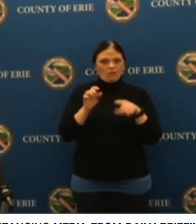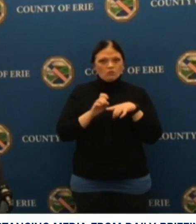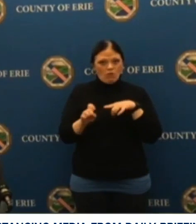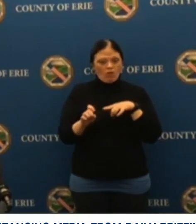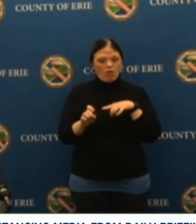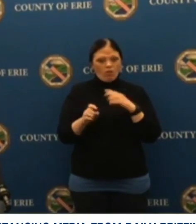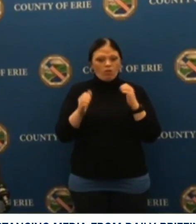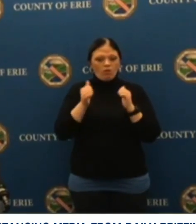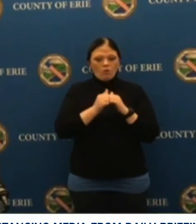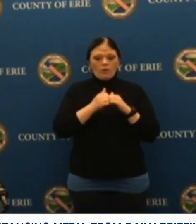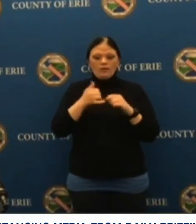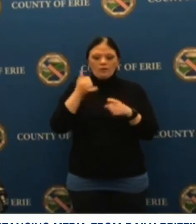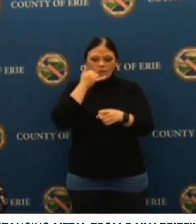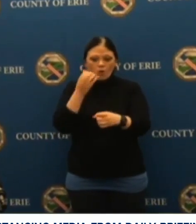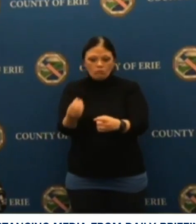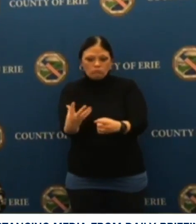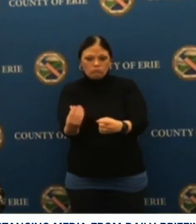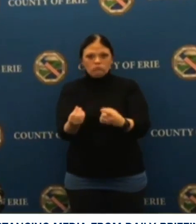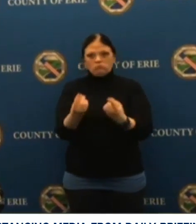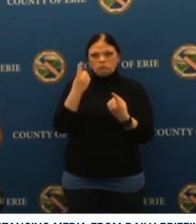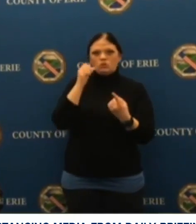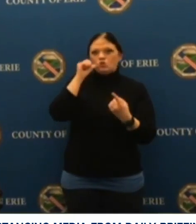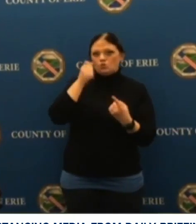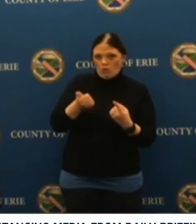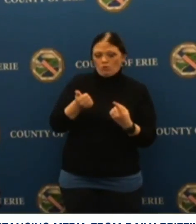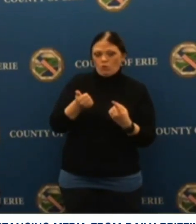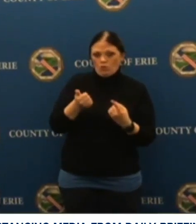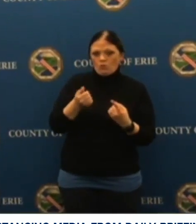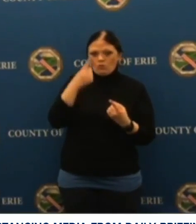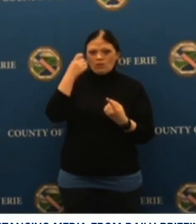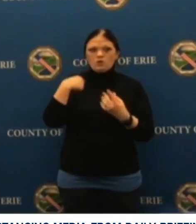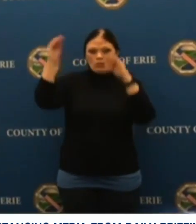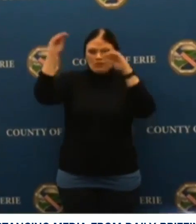with the phone-in for the media tomorrow. Madison Carter, 7 Eyewitness News.